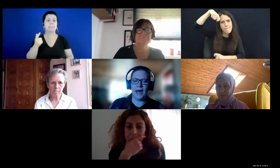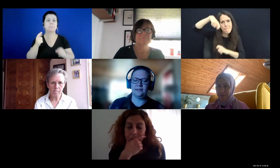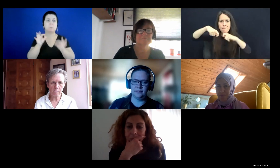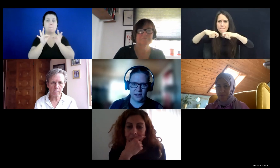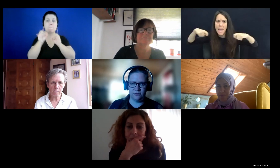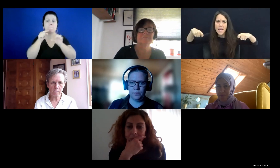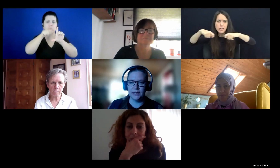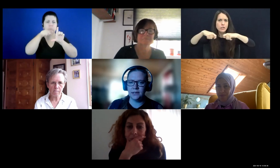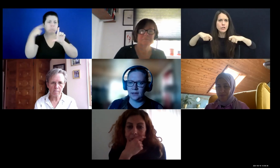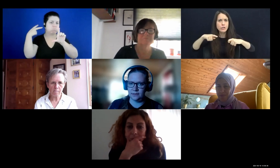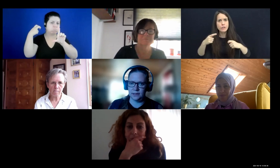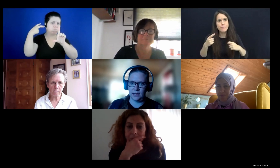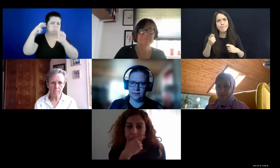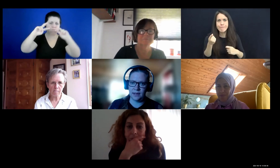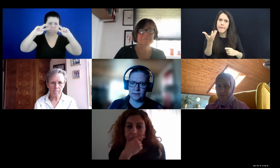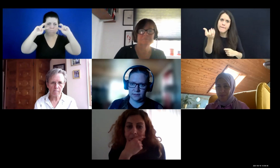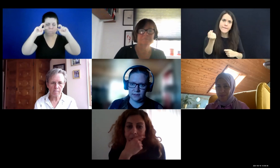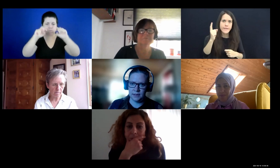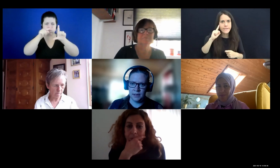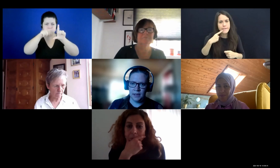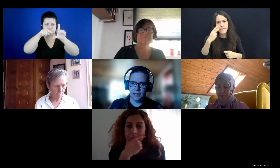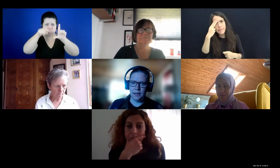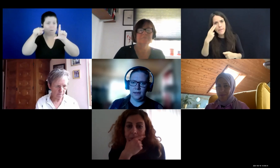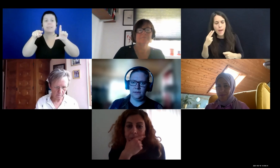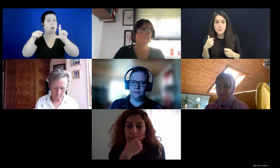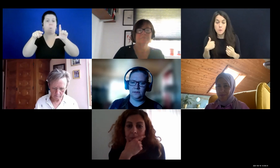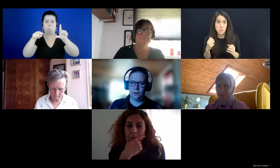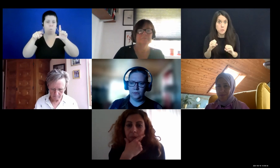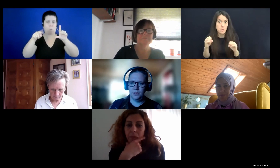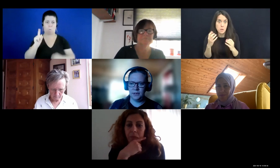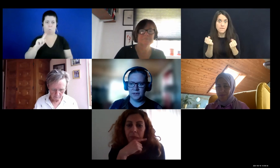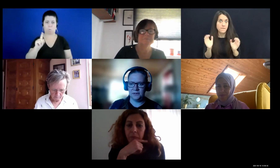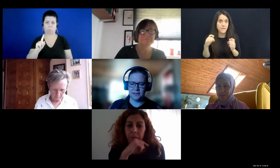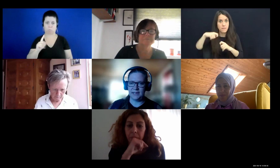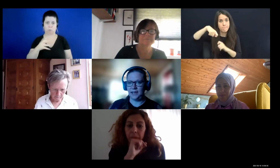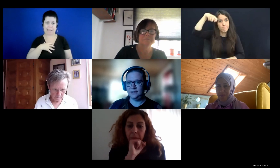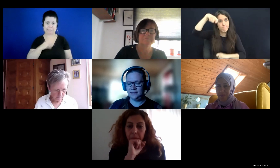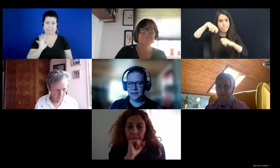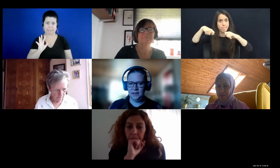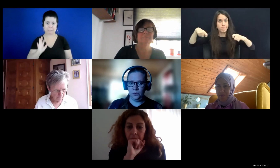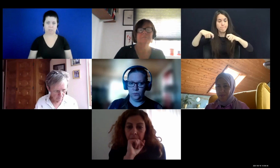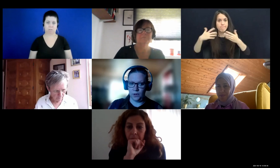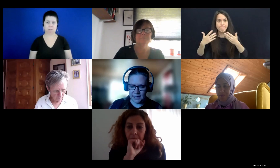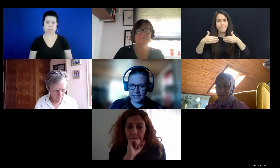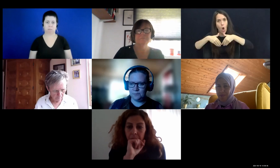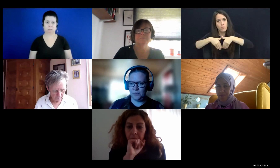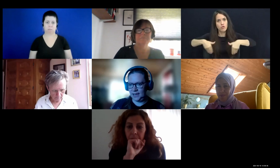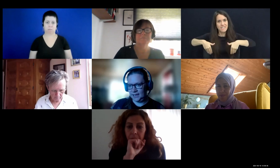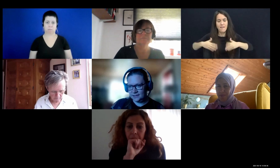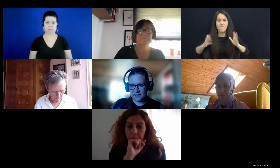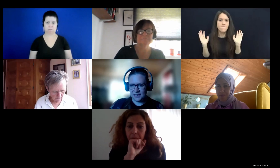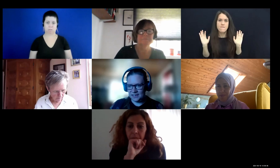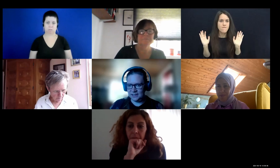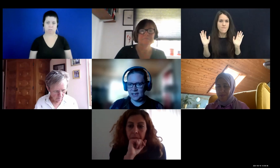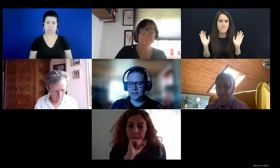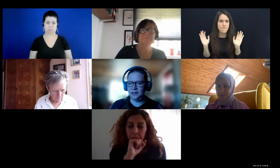who has deaf blindness in that sense. So that is one way, but I